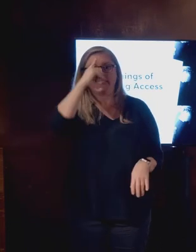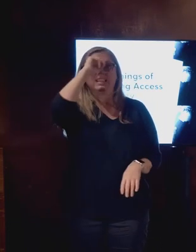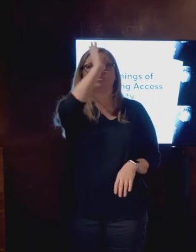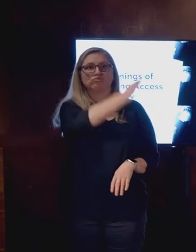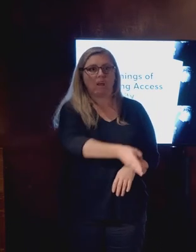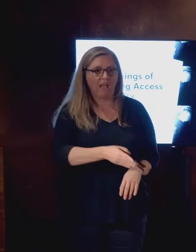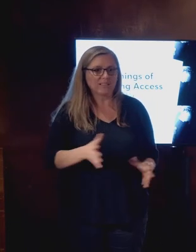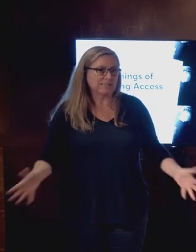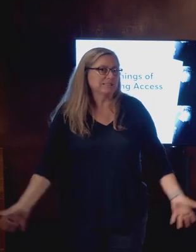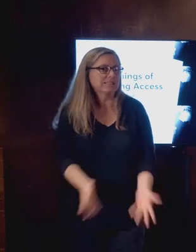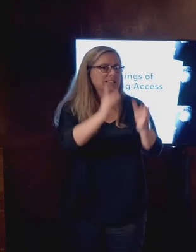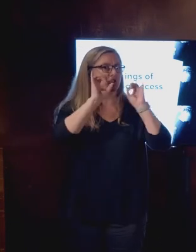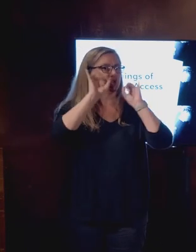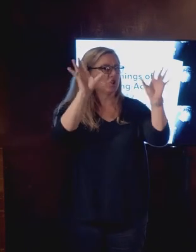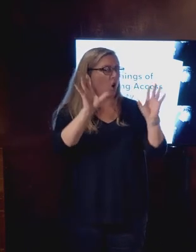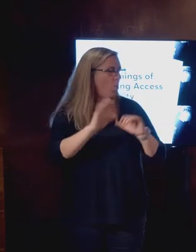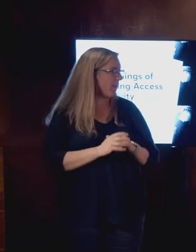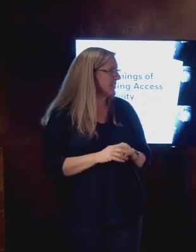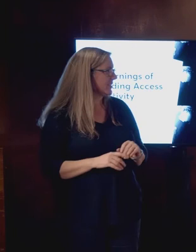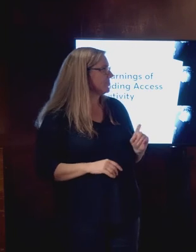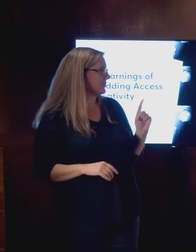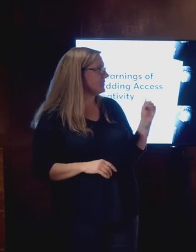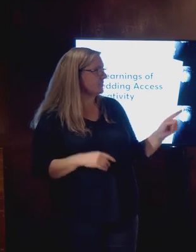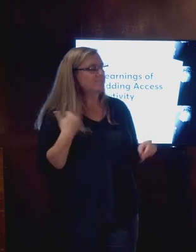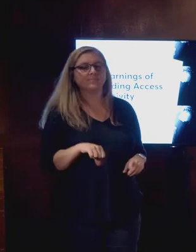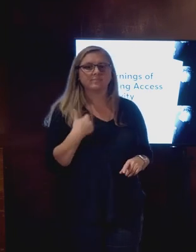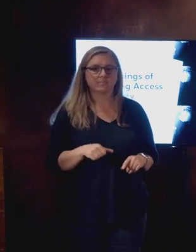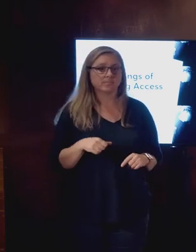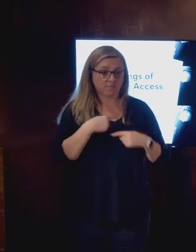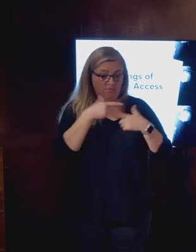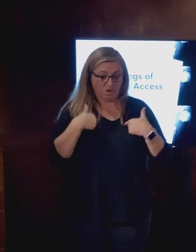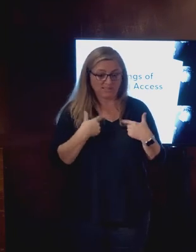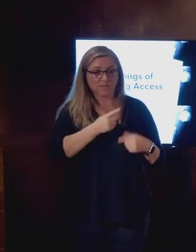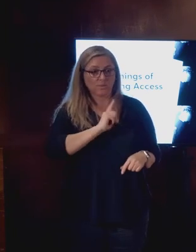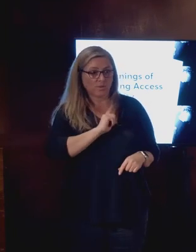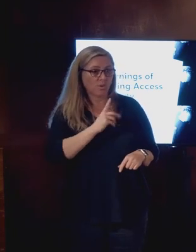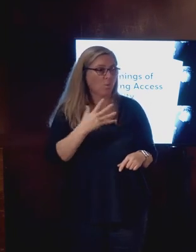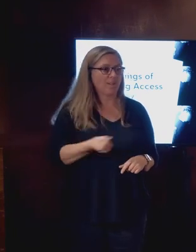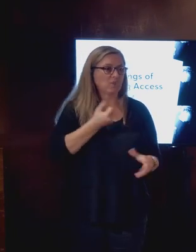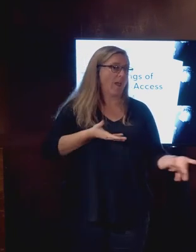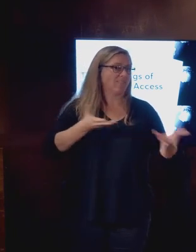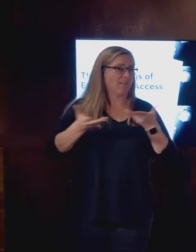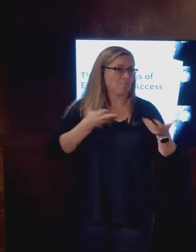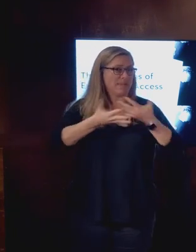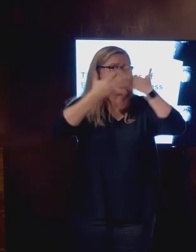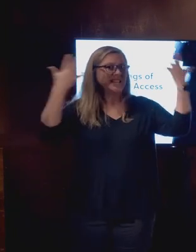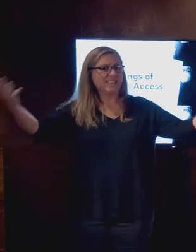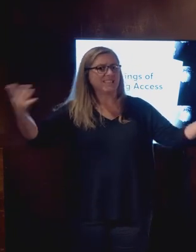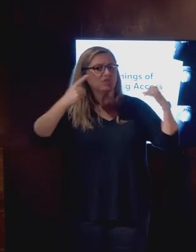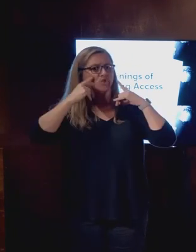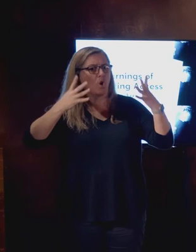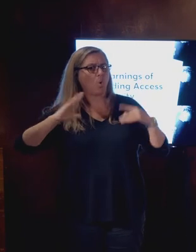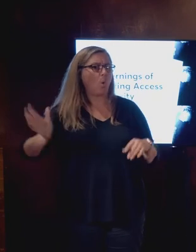necessarily push for doing a show straight away. Yeah. And even for us, like, we don't have to perform this big show all the time. It's